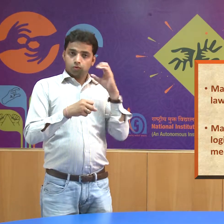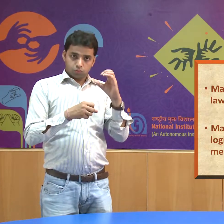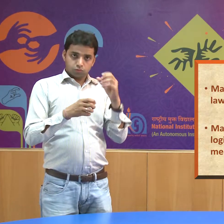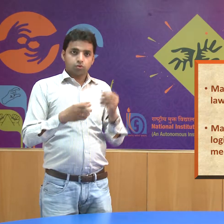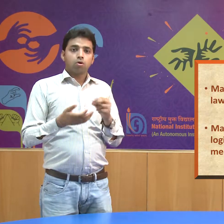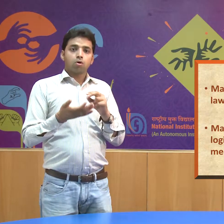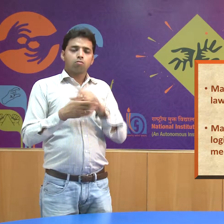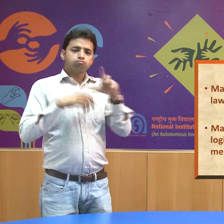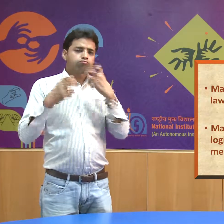philosophy,